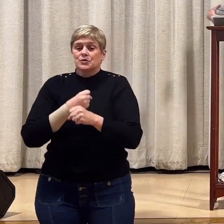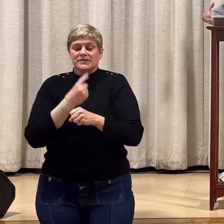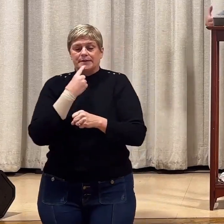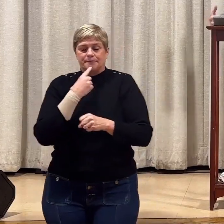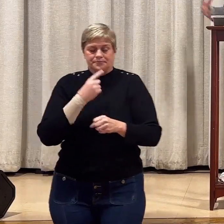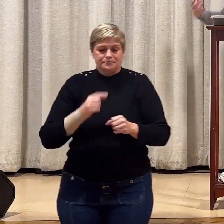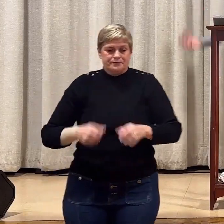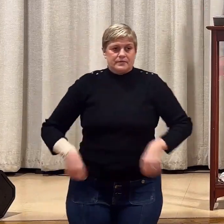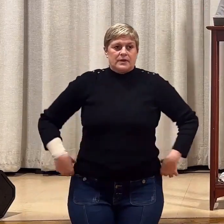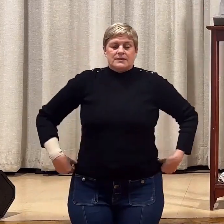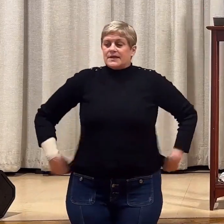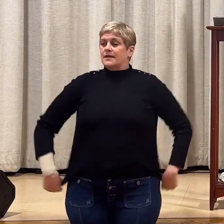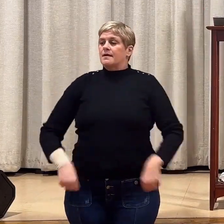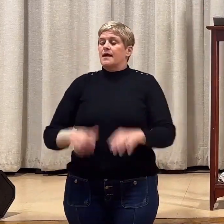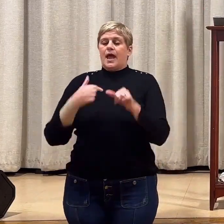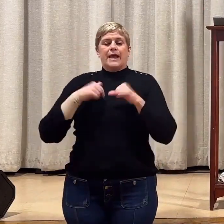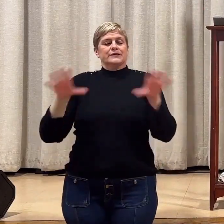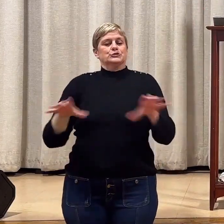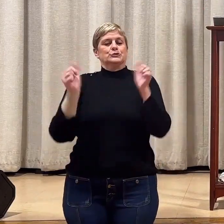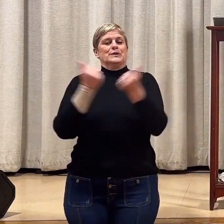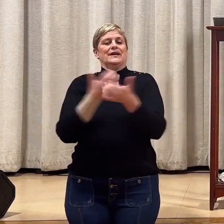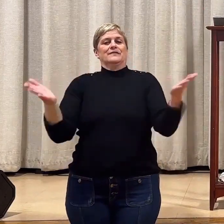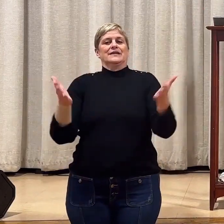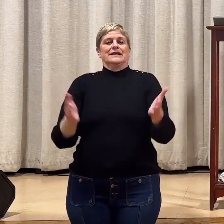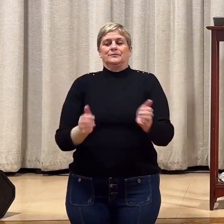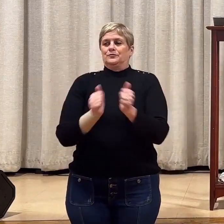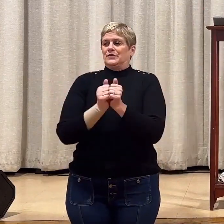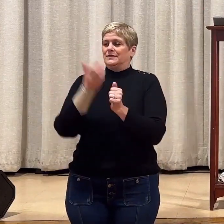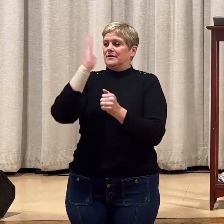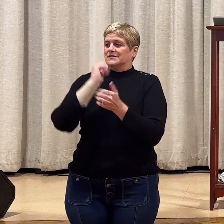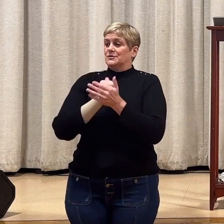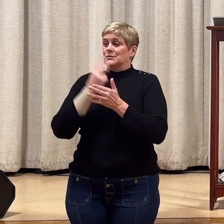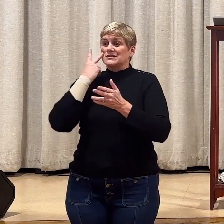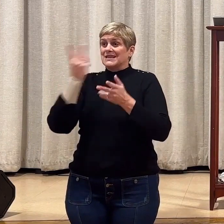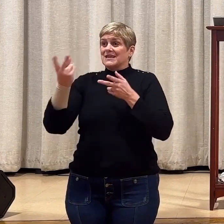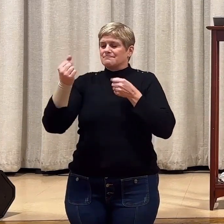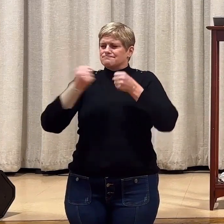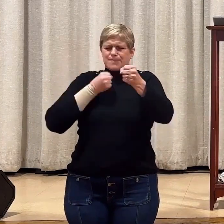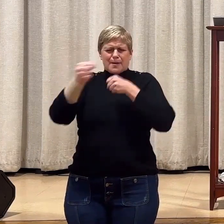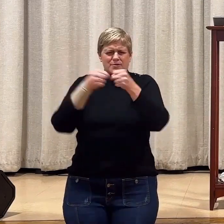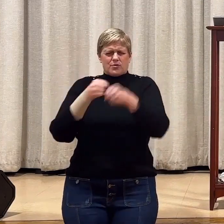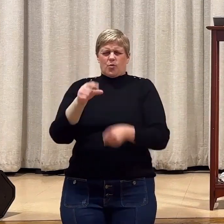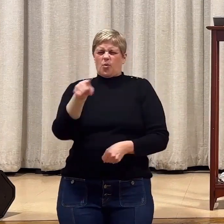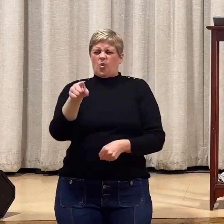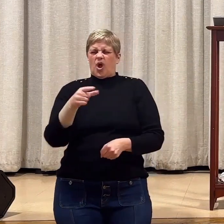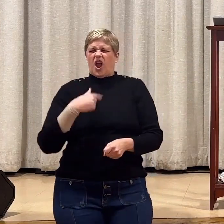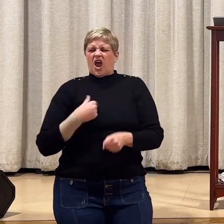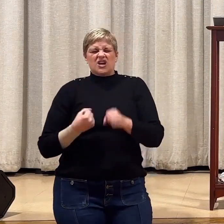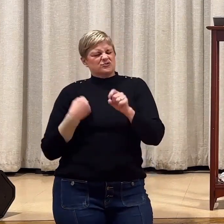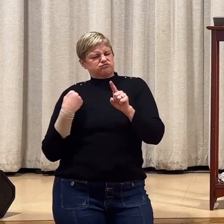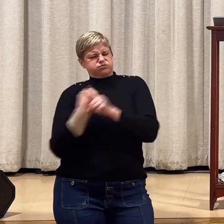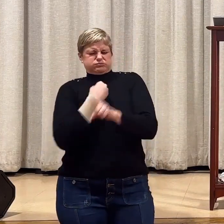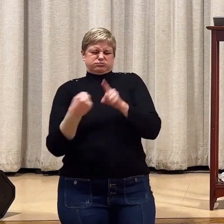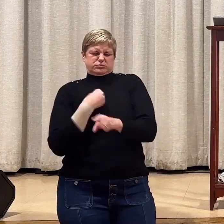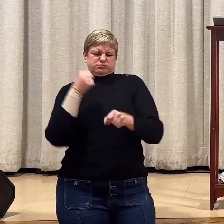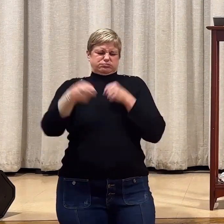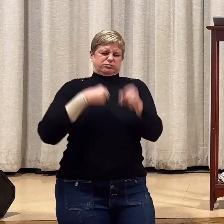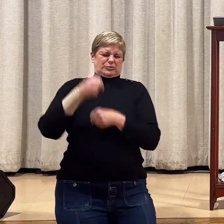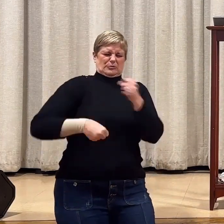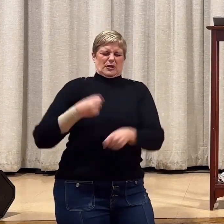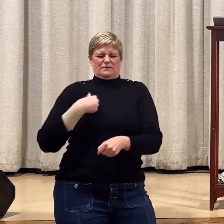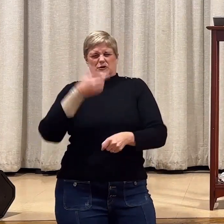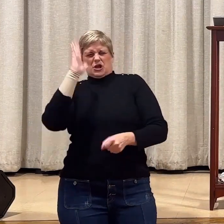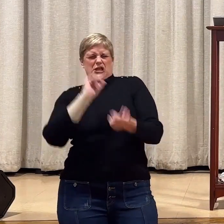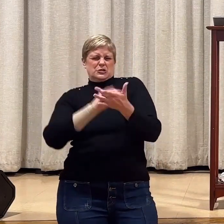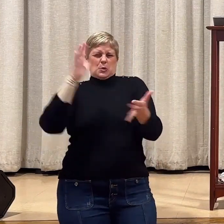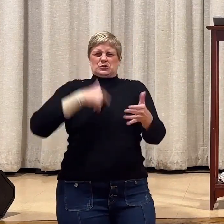and we take this verse, and we just, like, apply it to everything. So we see the boxer on TV and be like, yo, man, I just pummeled that guy, yo, for God's glory. It